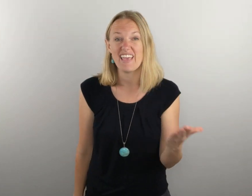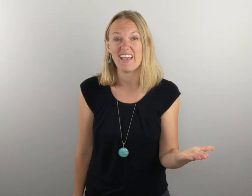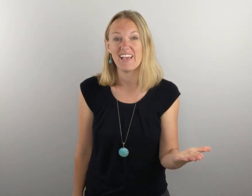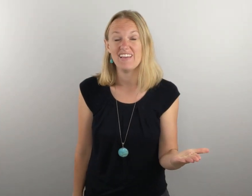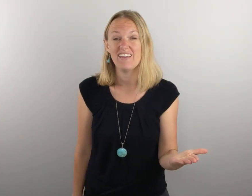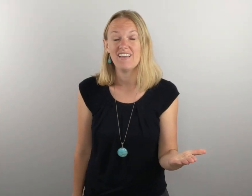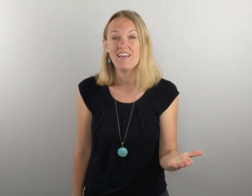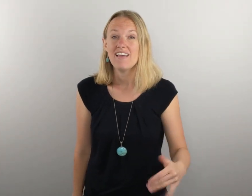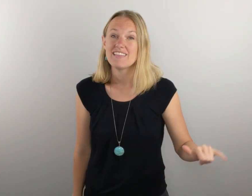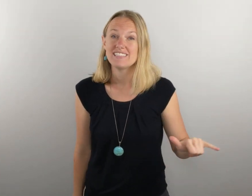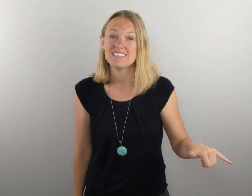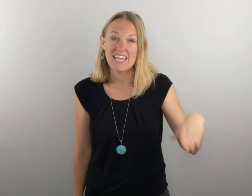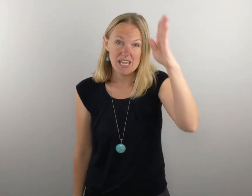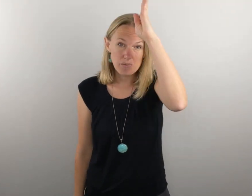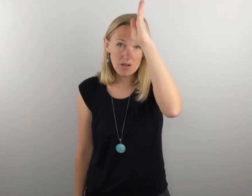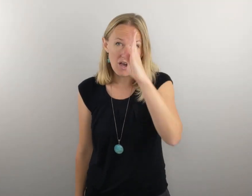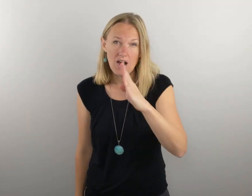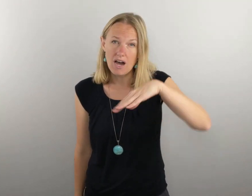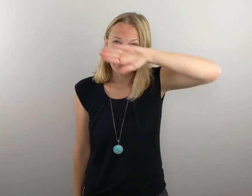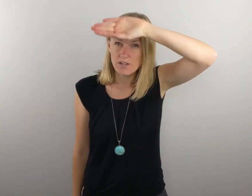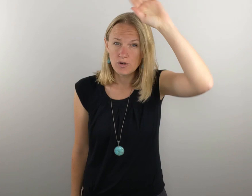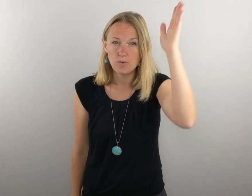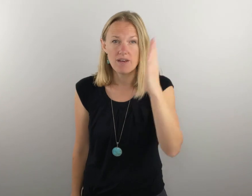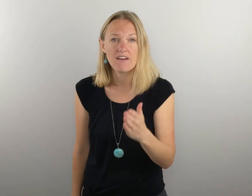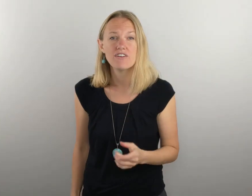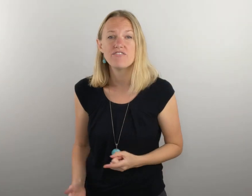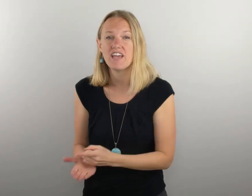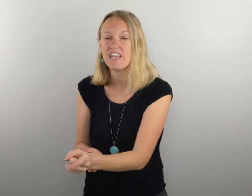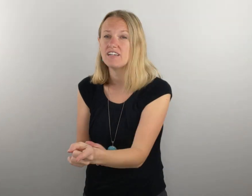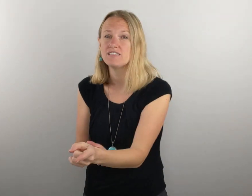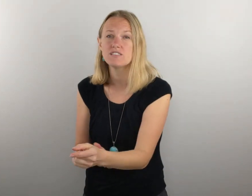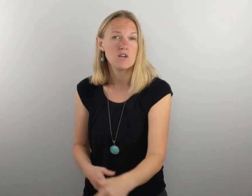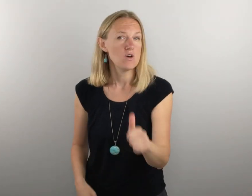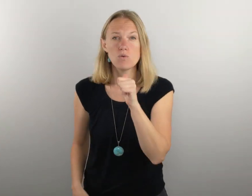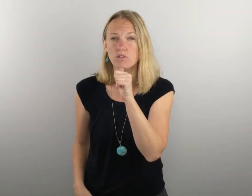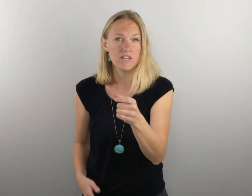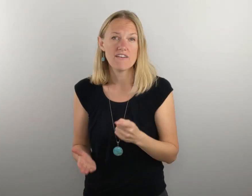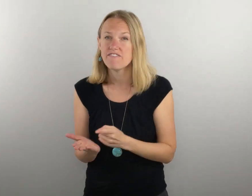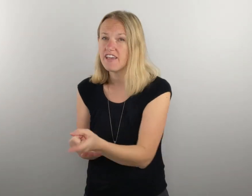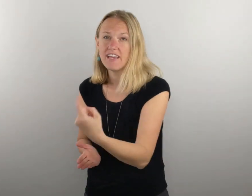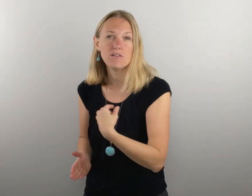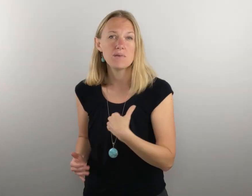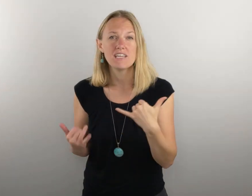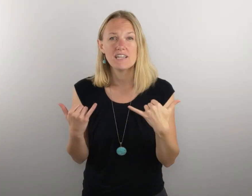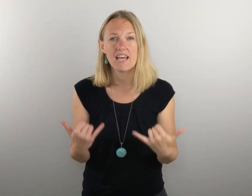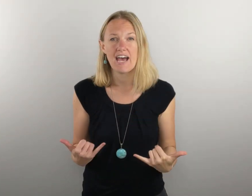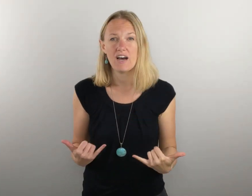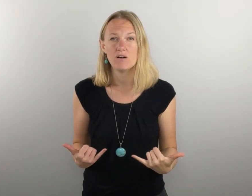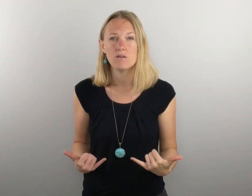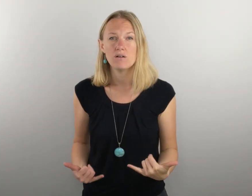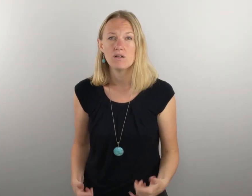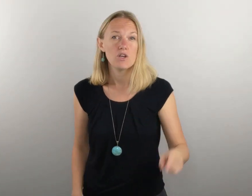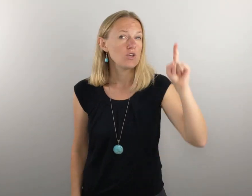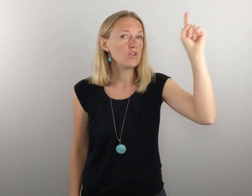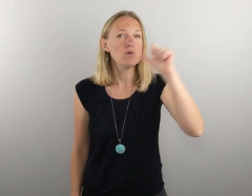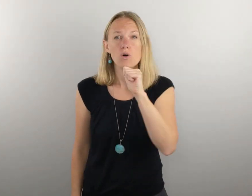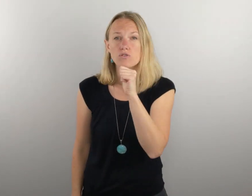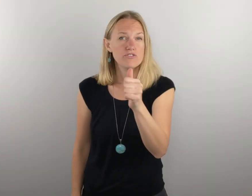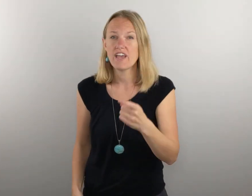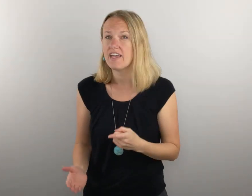thing. The same God who never fails will not fail me now. You won't